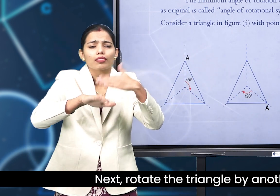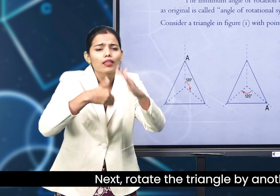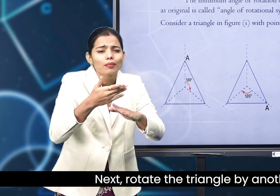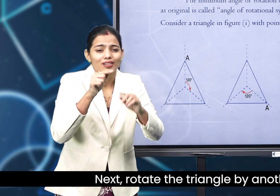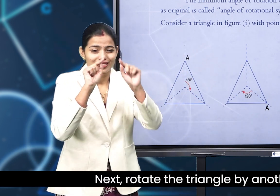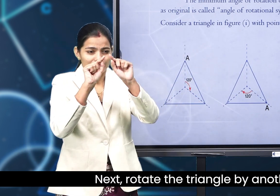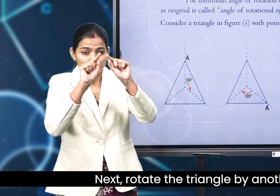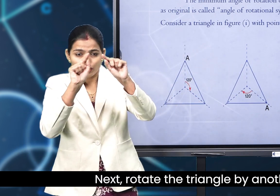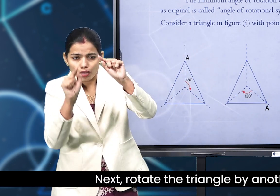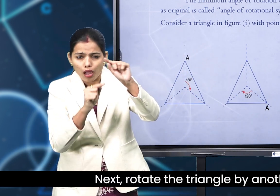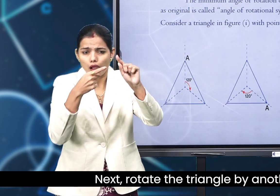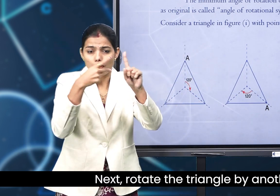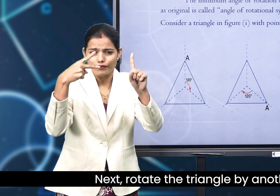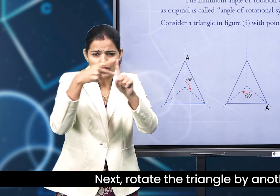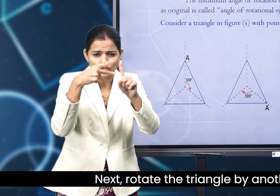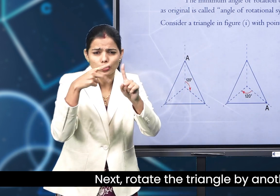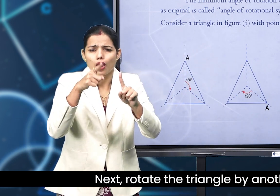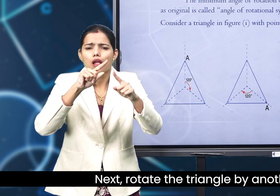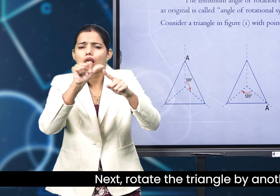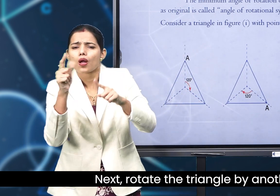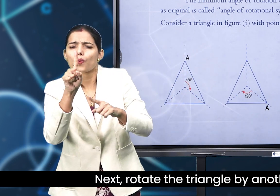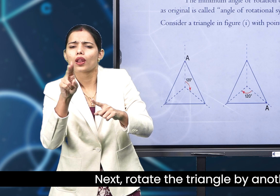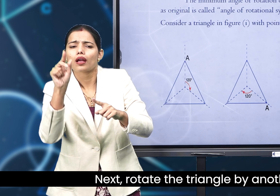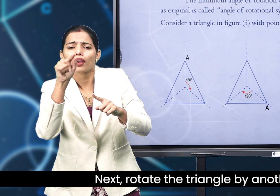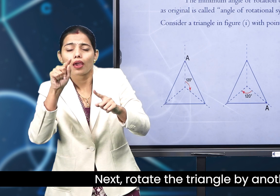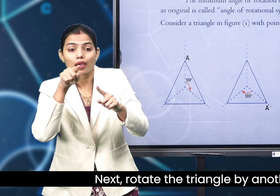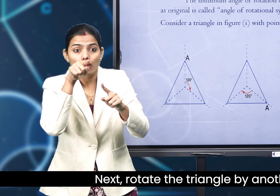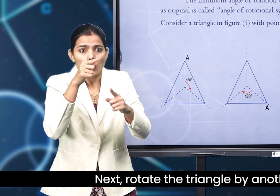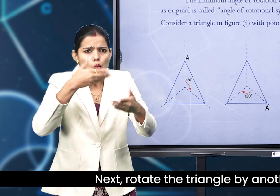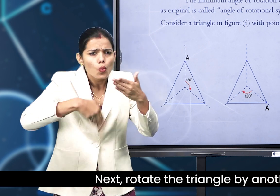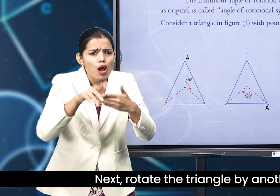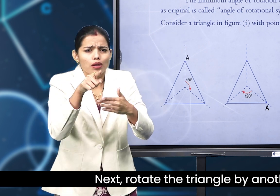Next, rotate the triangle by another 120 degrees.